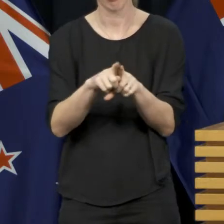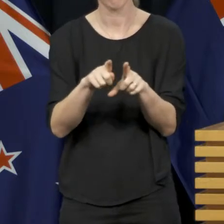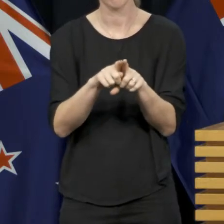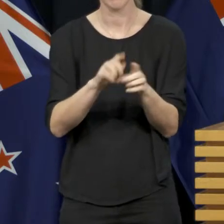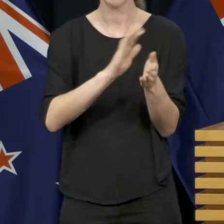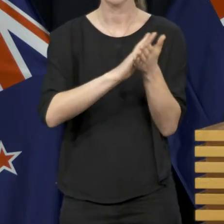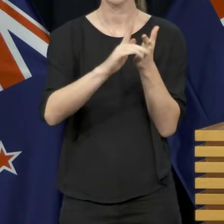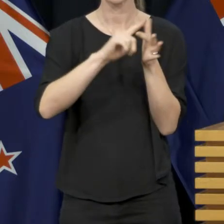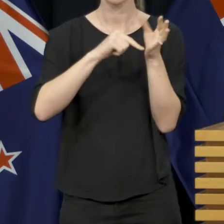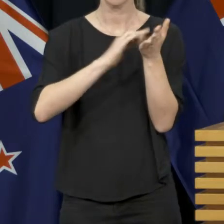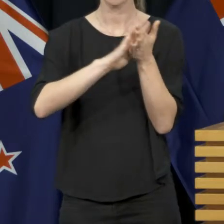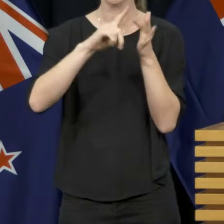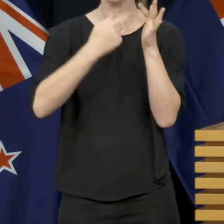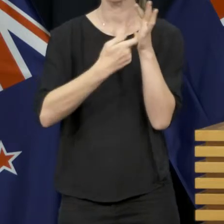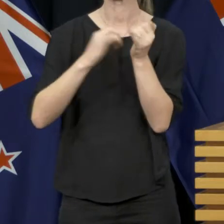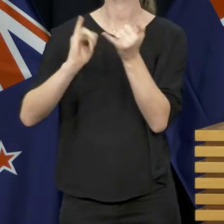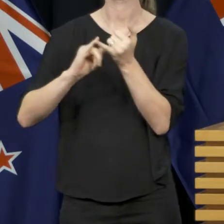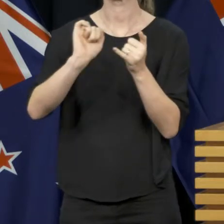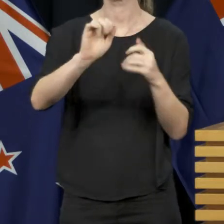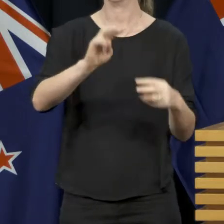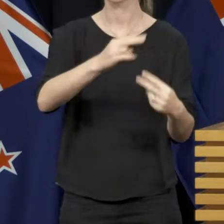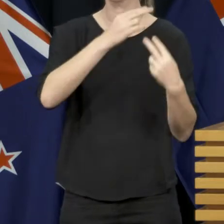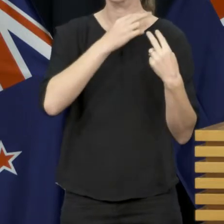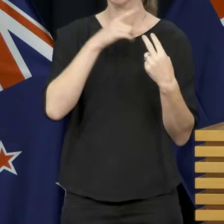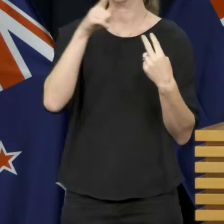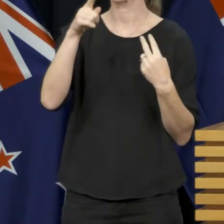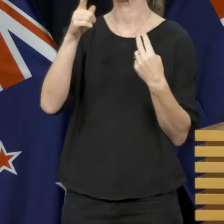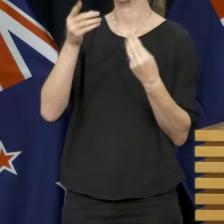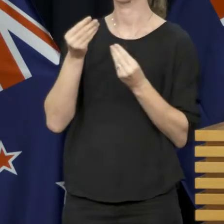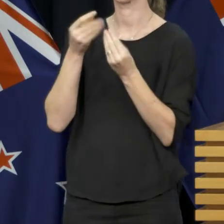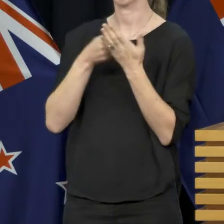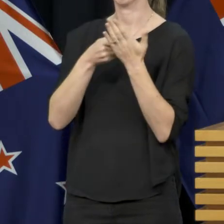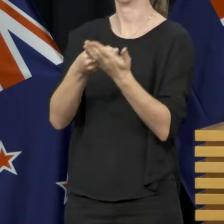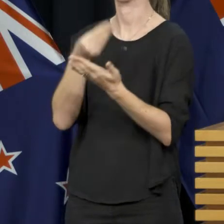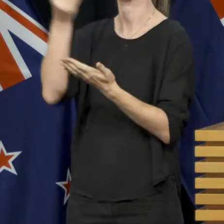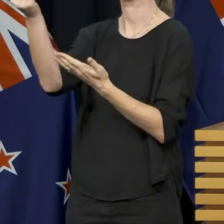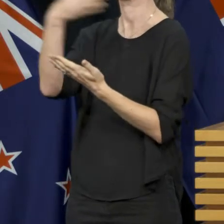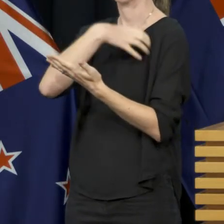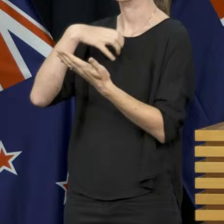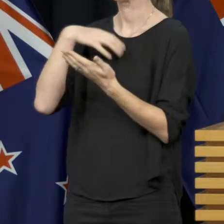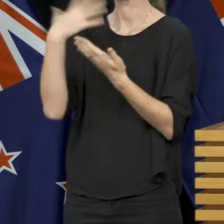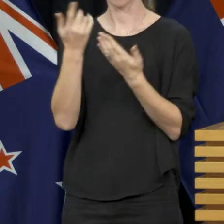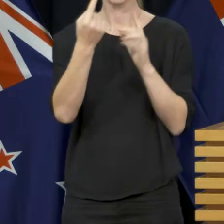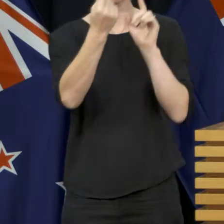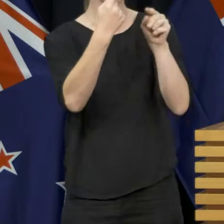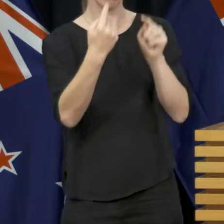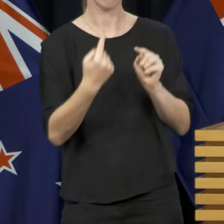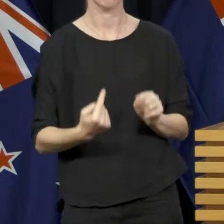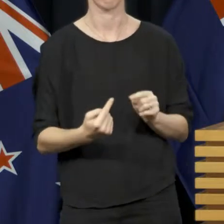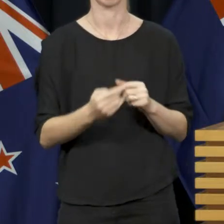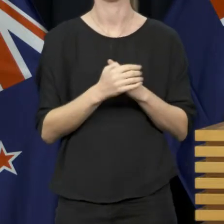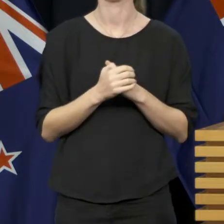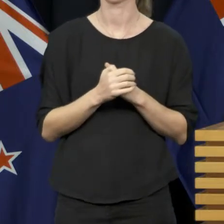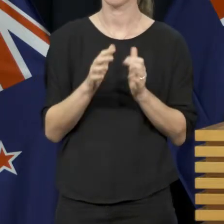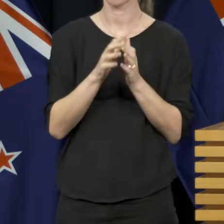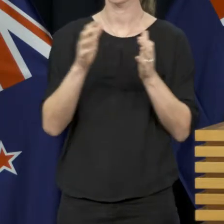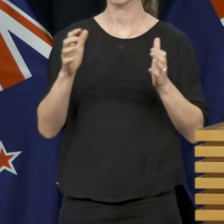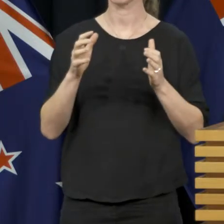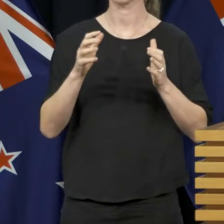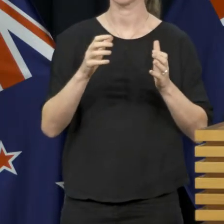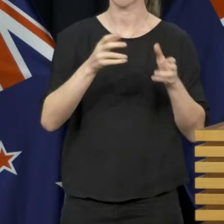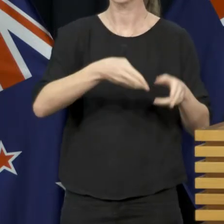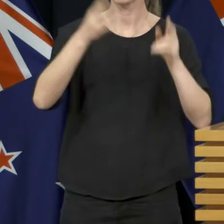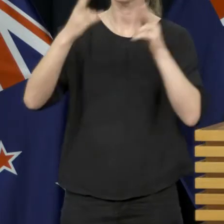Heather Simpson's review, and the report has been presented to government, so we need to work our way through the government's response to that. There's some big capital